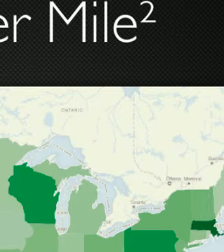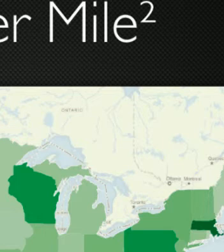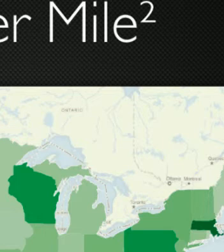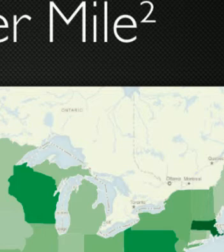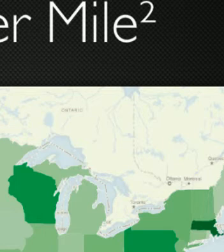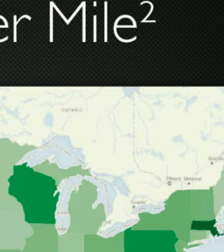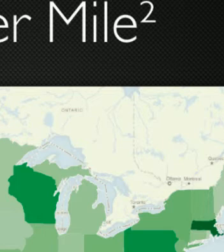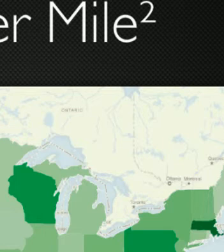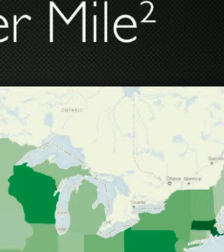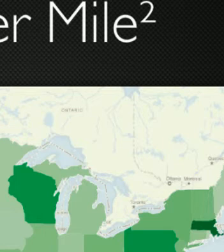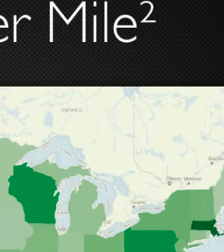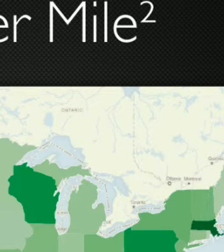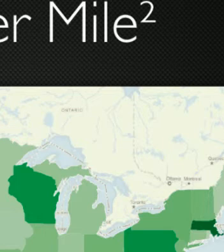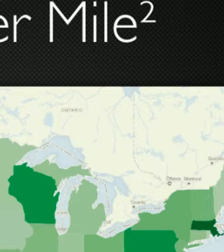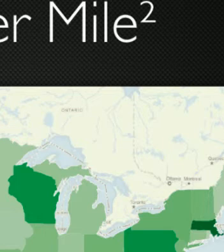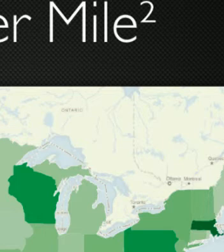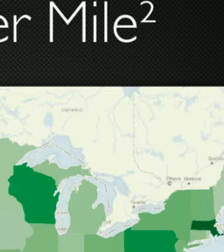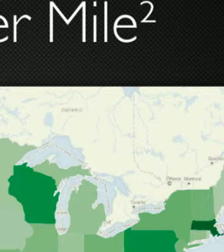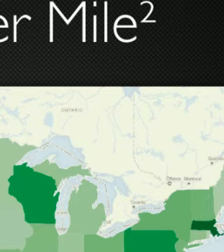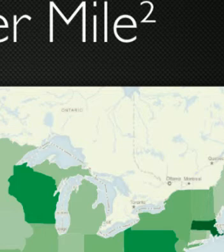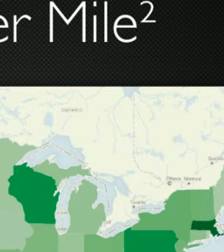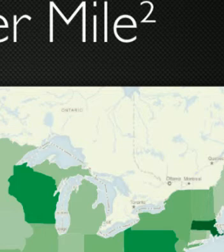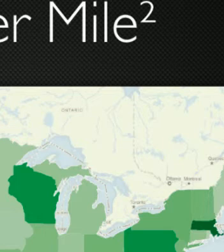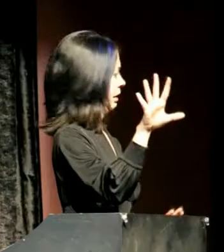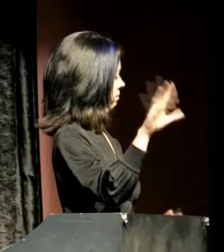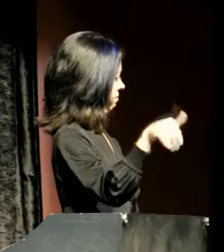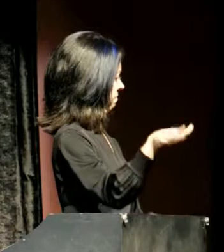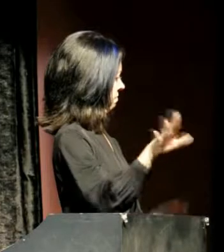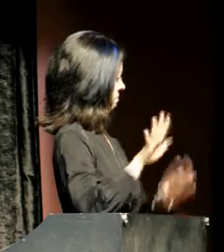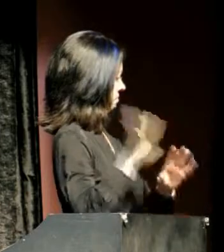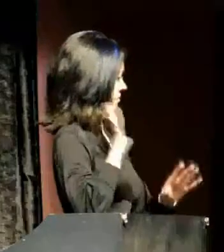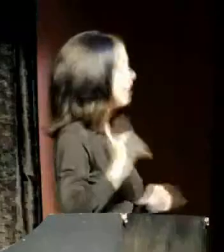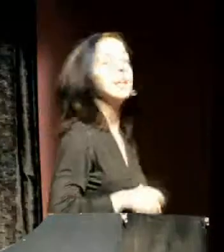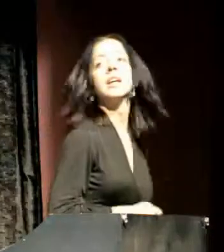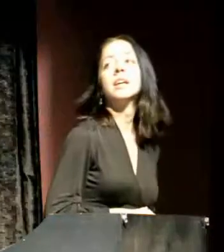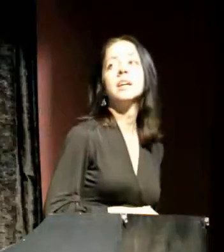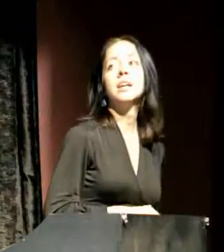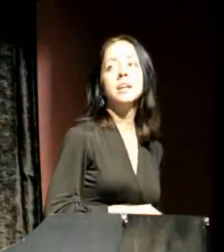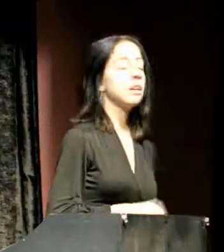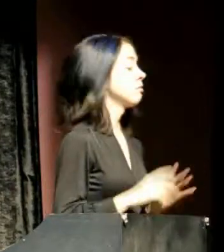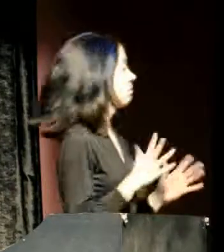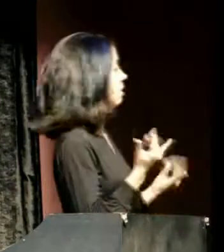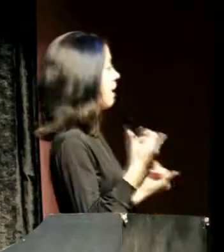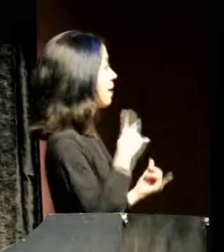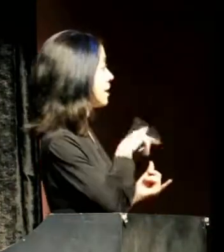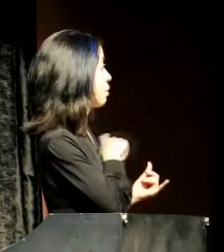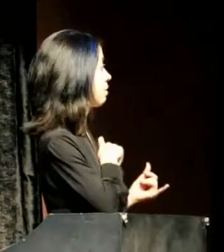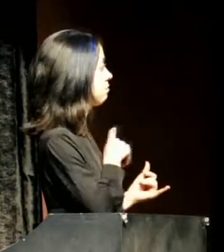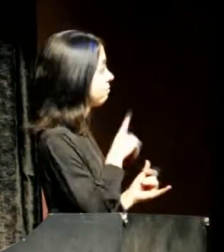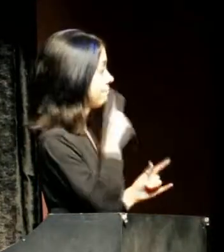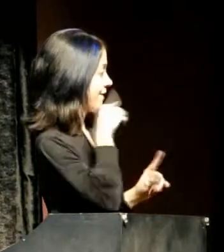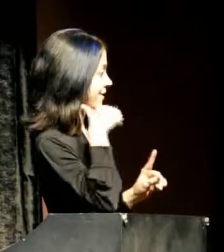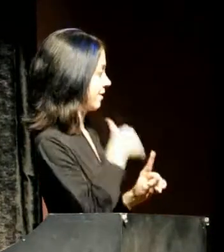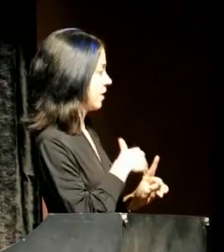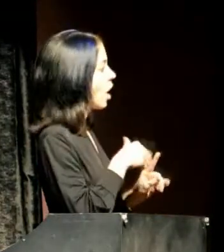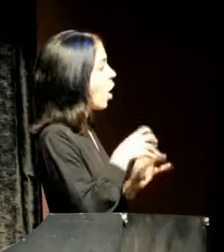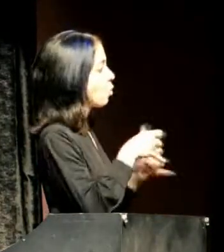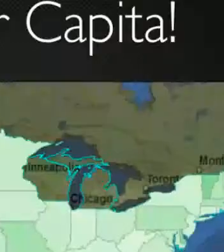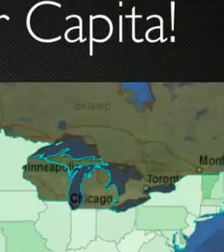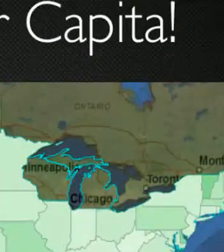There's something weird going on back east. We don't want to get into that. So let's try something else. Let's get personal. Awards per